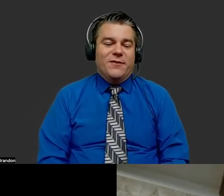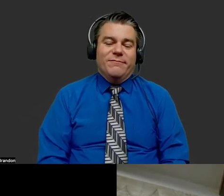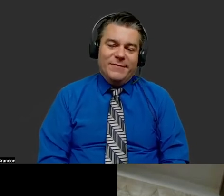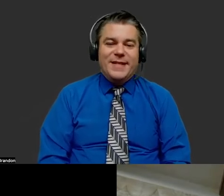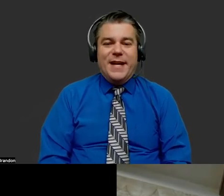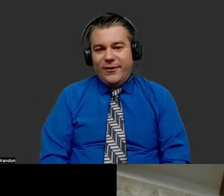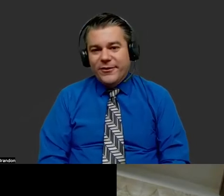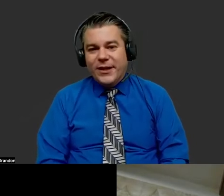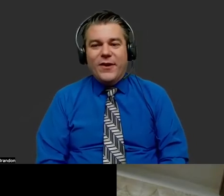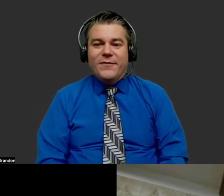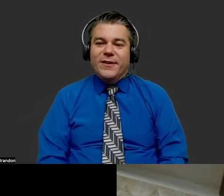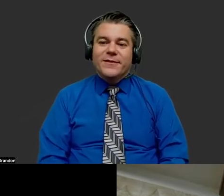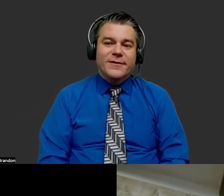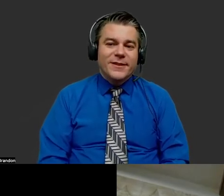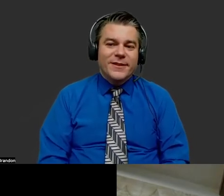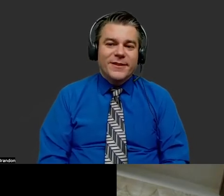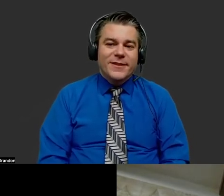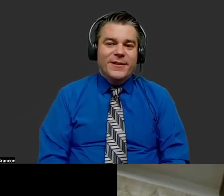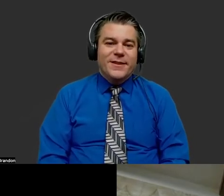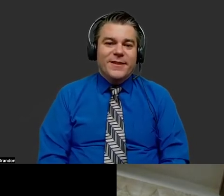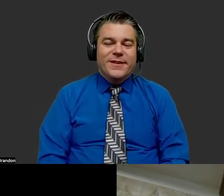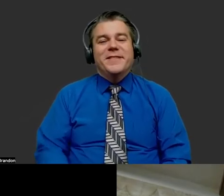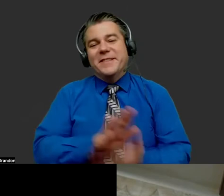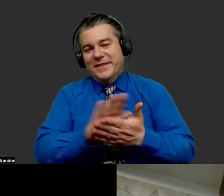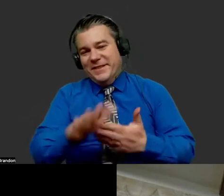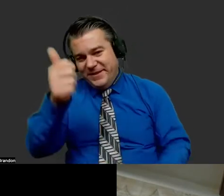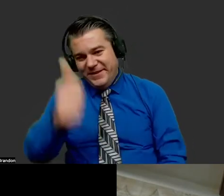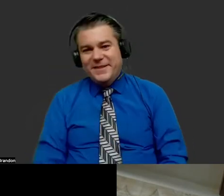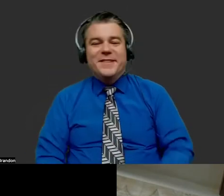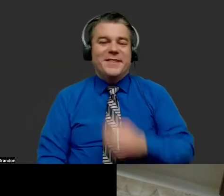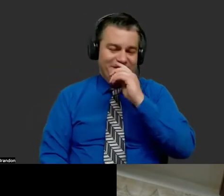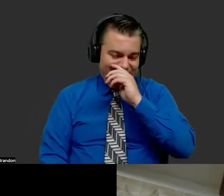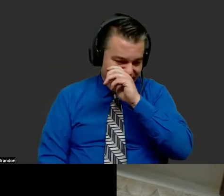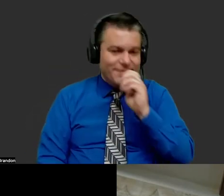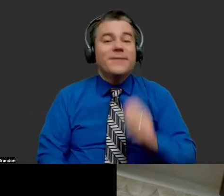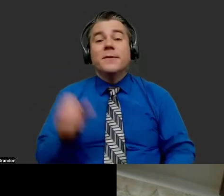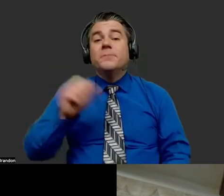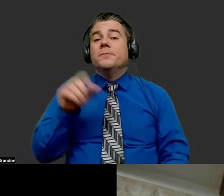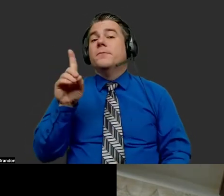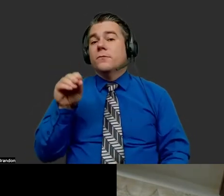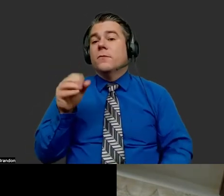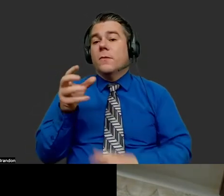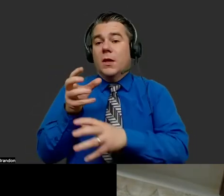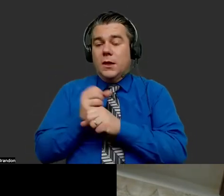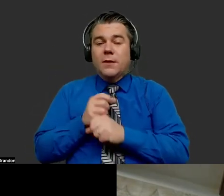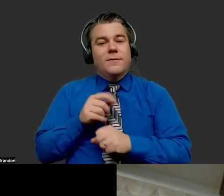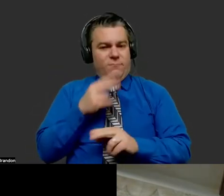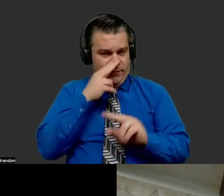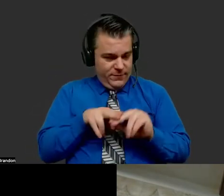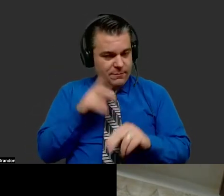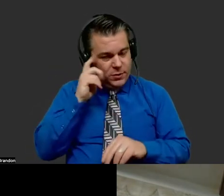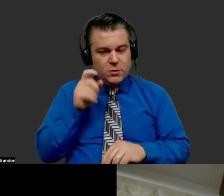that desire, that craving. Nice. Yes, you do get, it's so fun because you